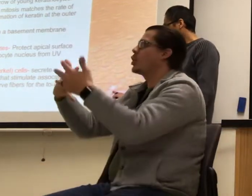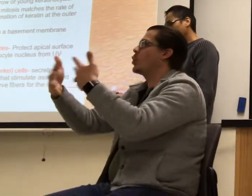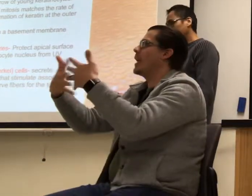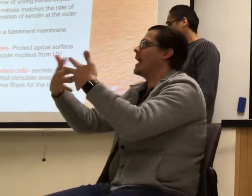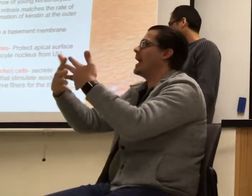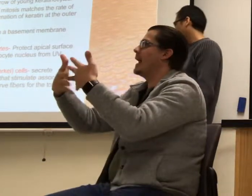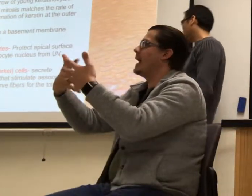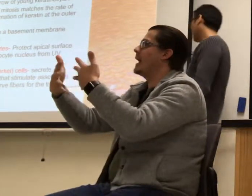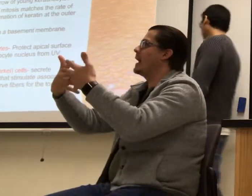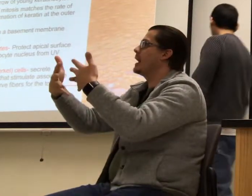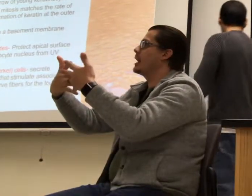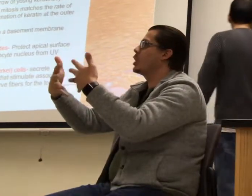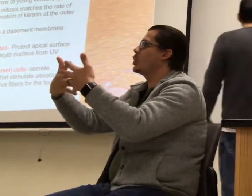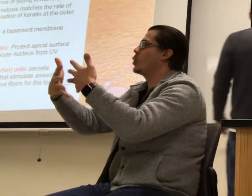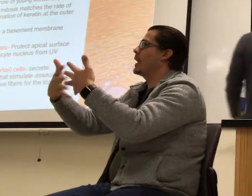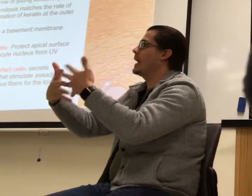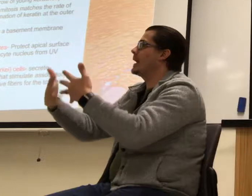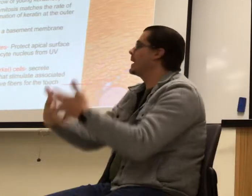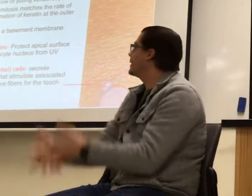cell.